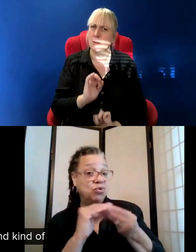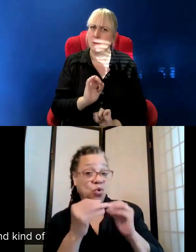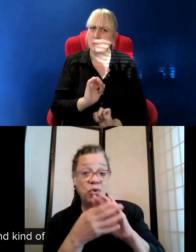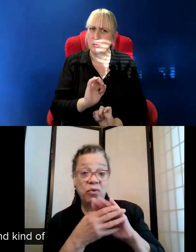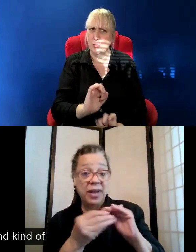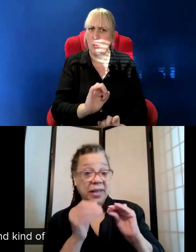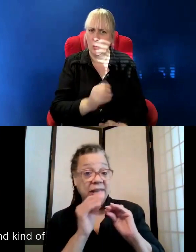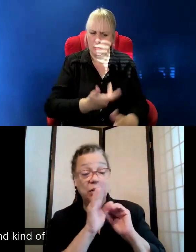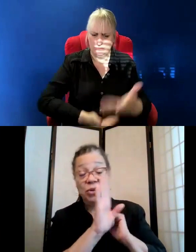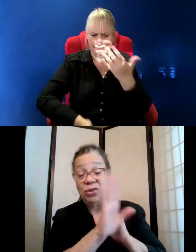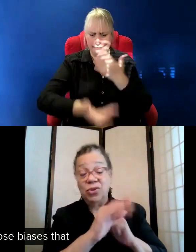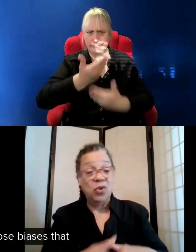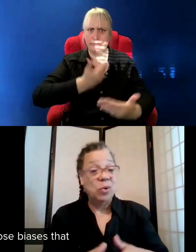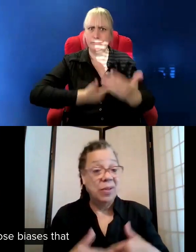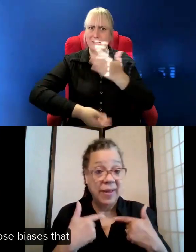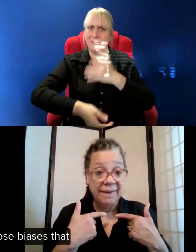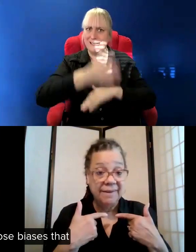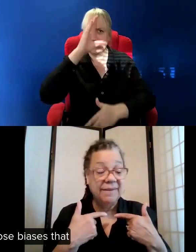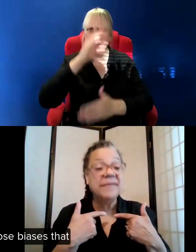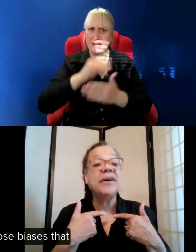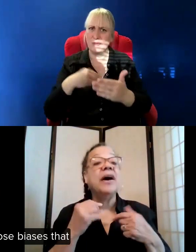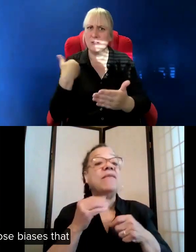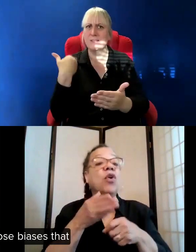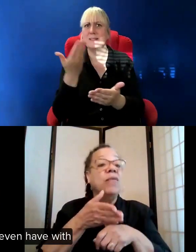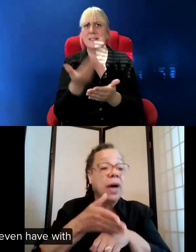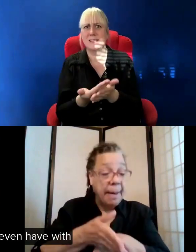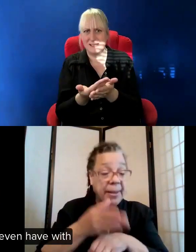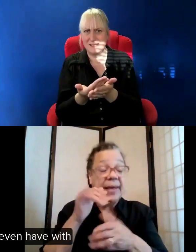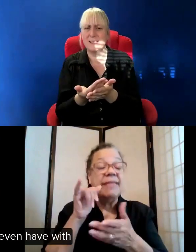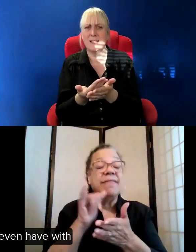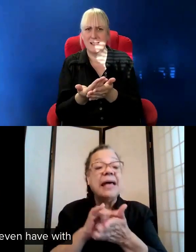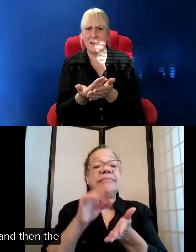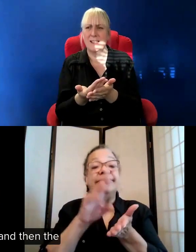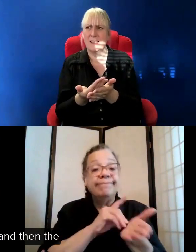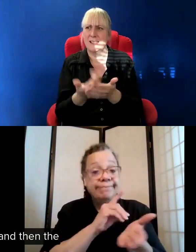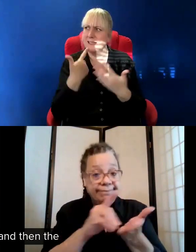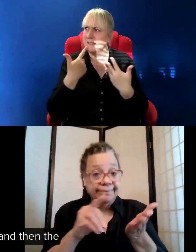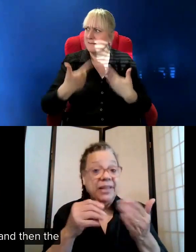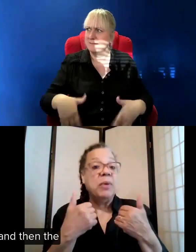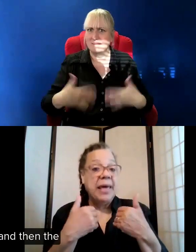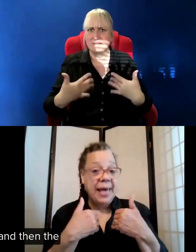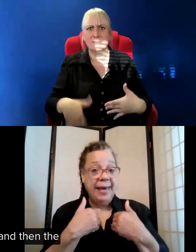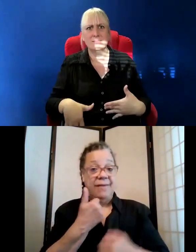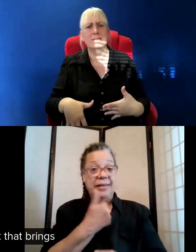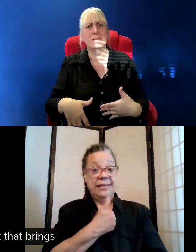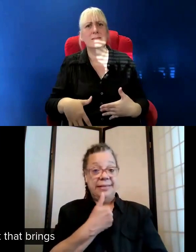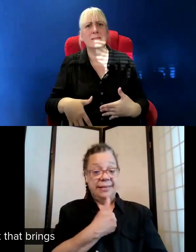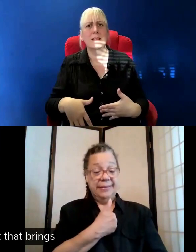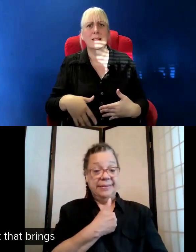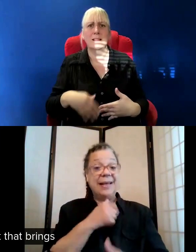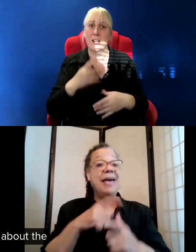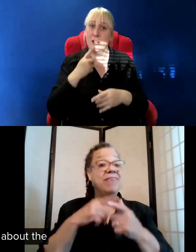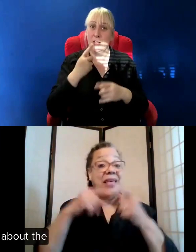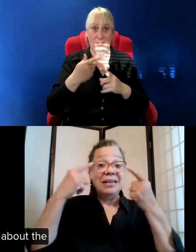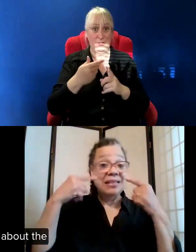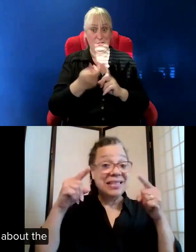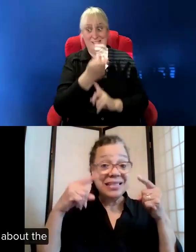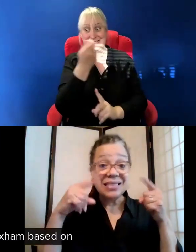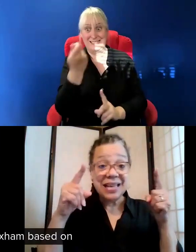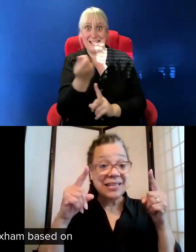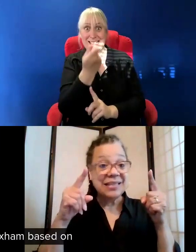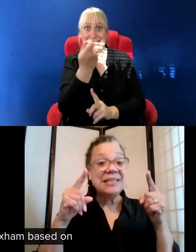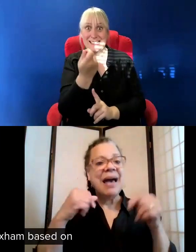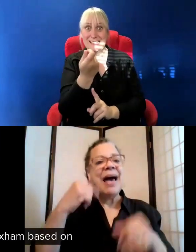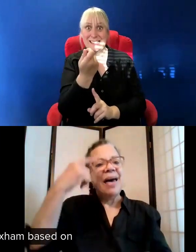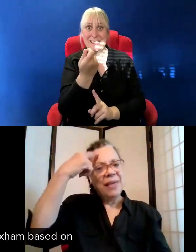your journey and kind of overcoming those biases that we sometimes even have within ourselves, and then the success that brings. Like, I think about